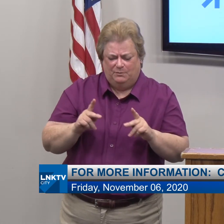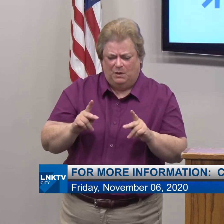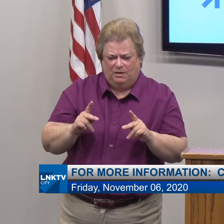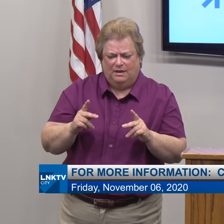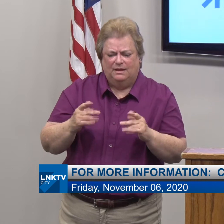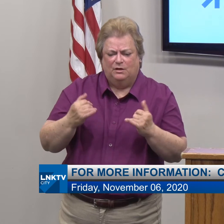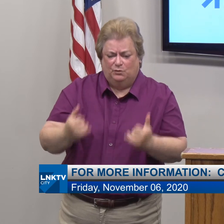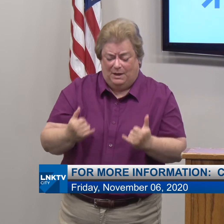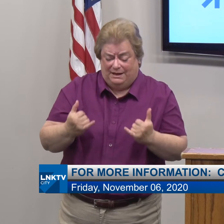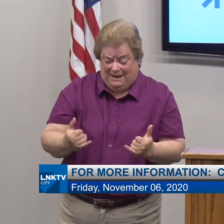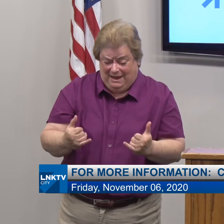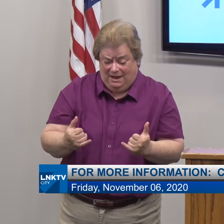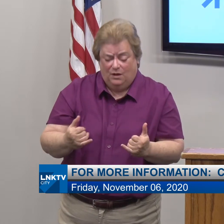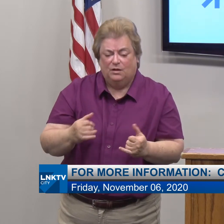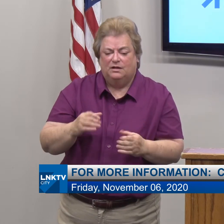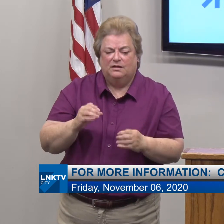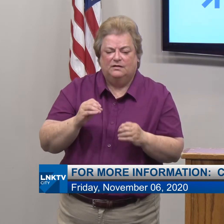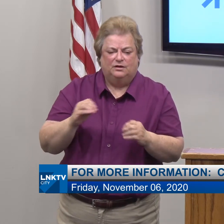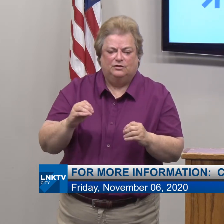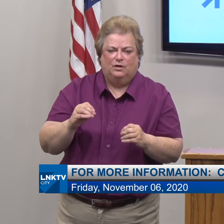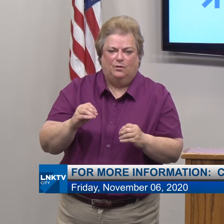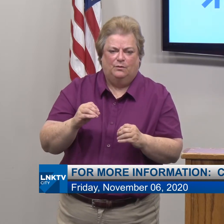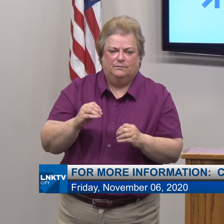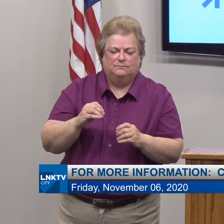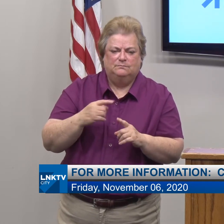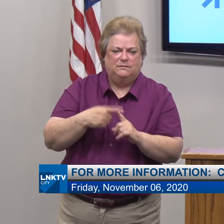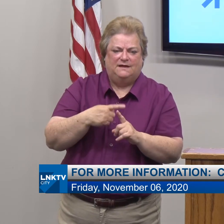as far as I know, right at this moment.